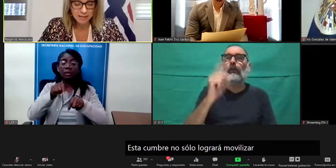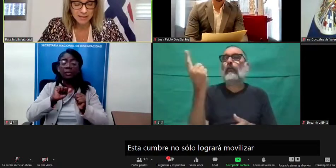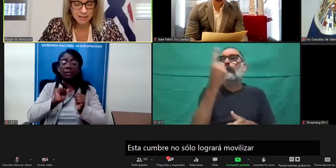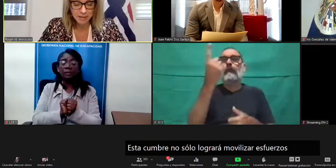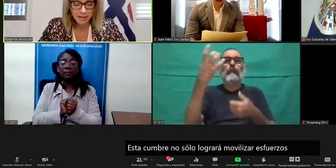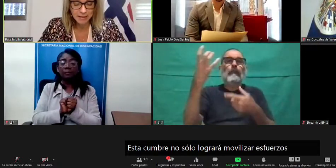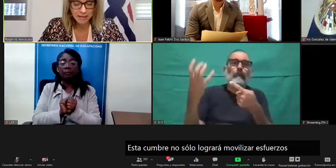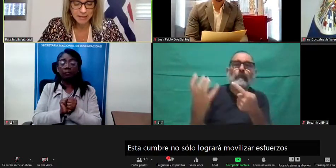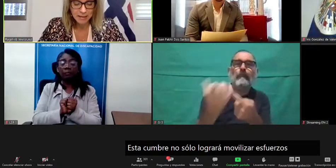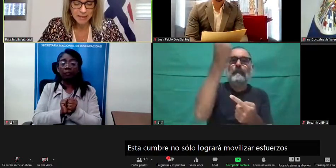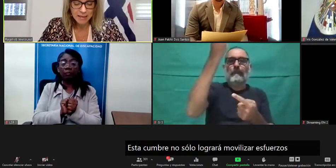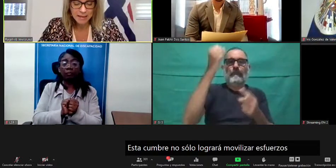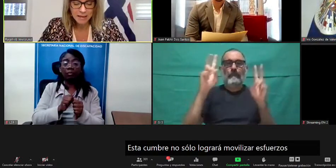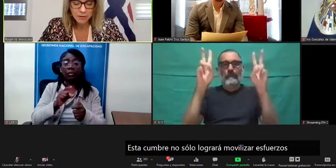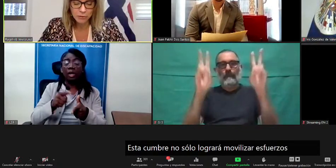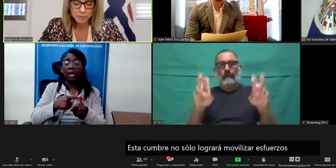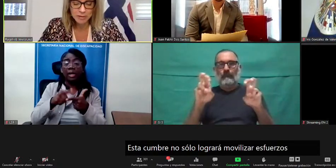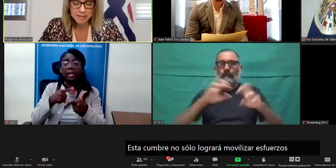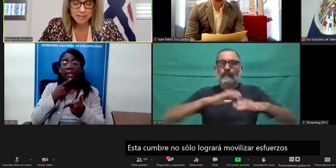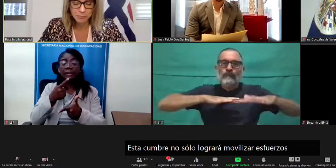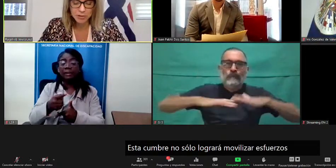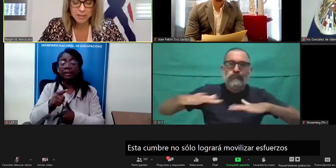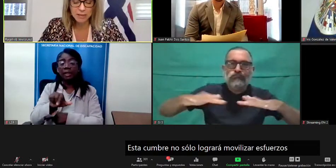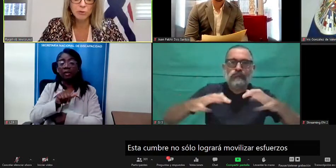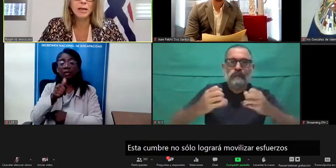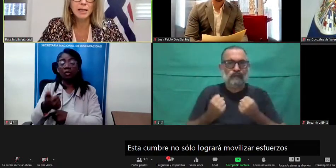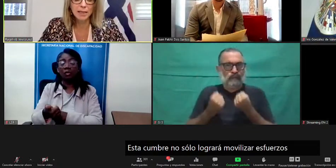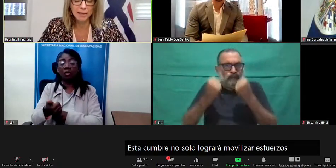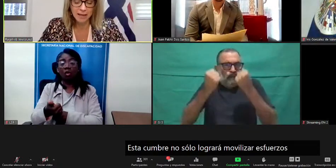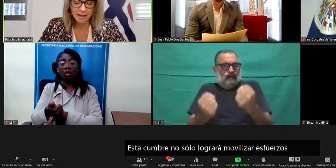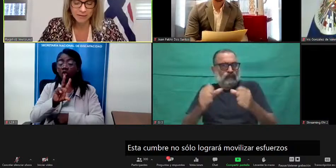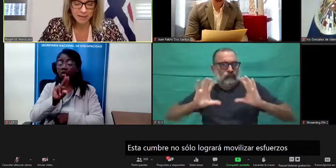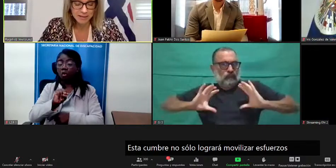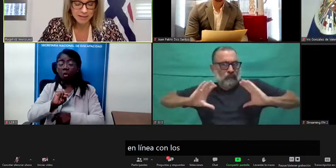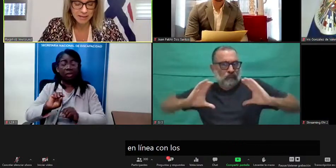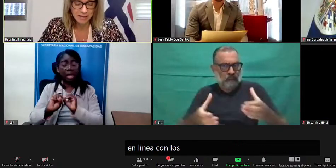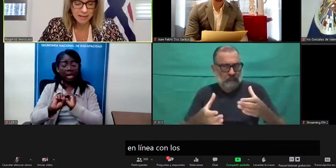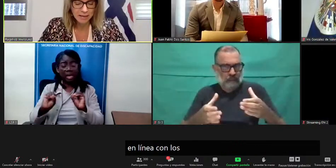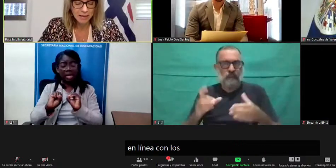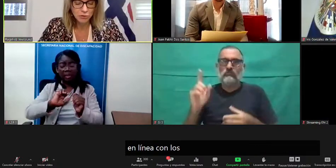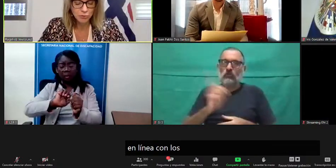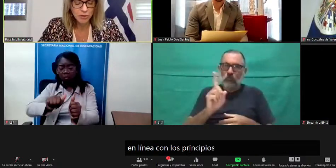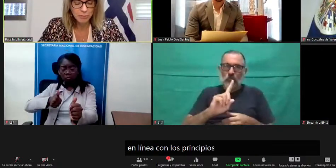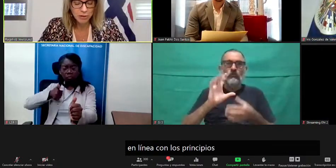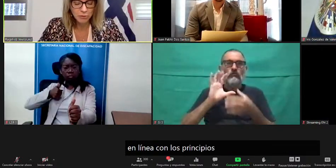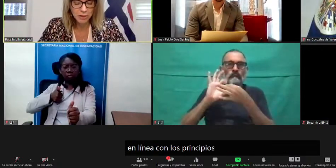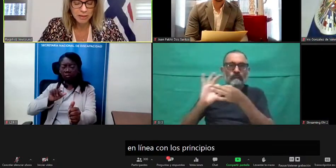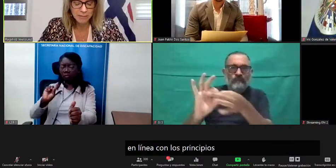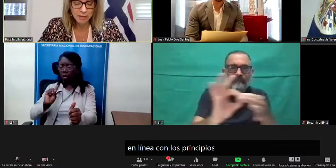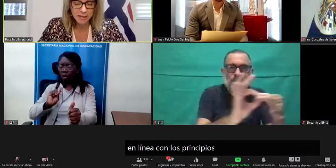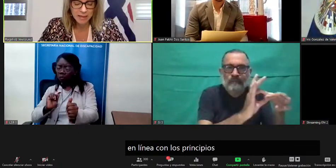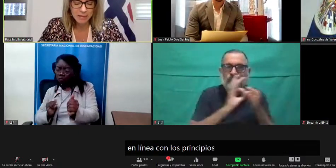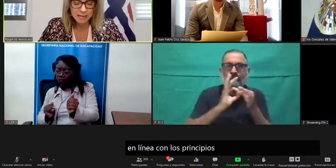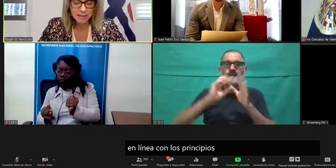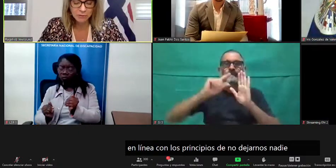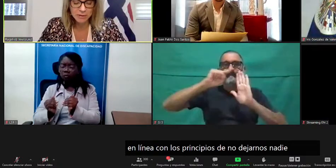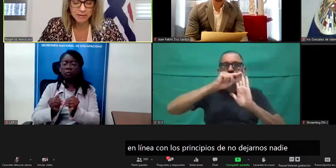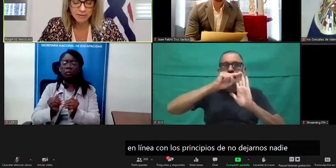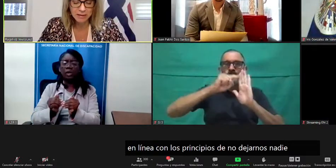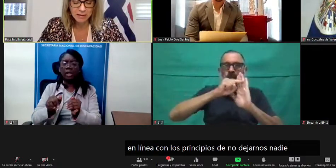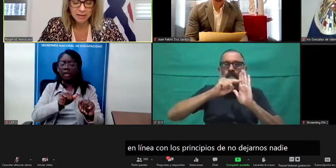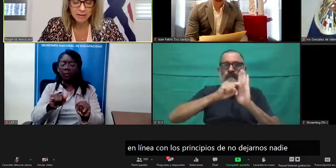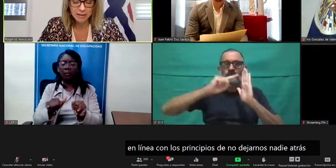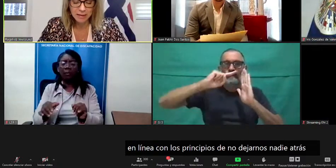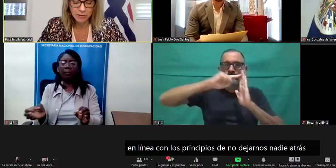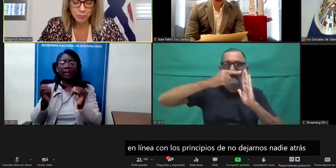of persons with disabilities in night with the principles of not leaving anyone behind and